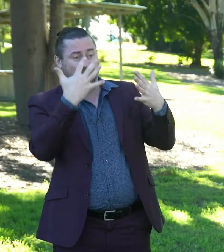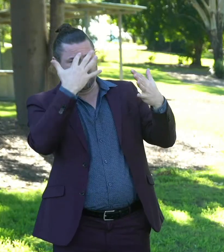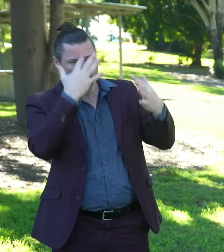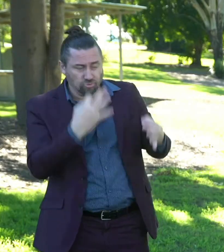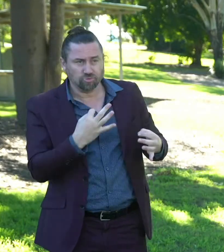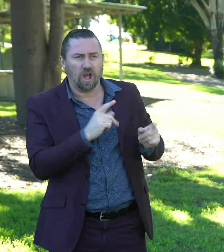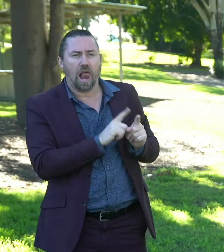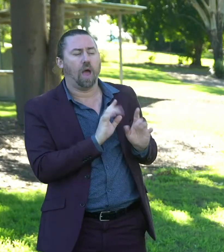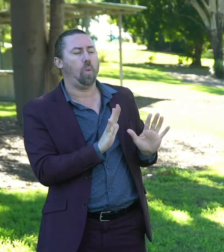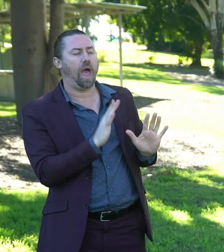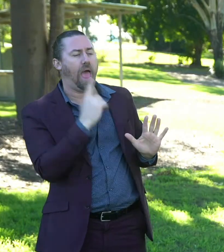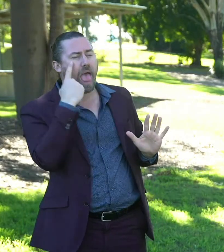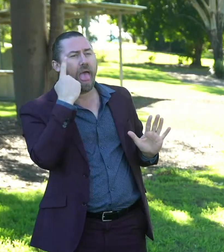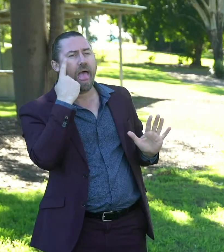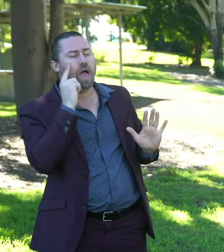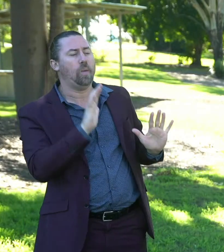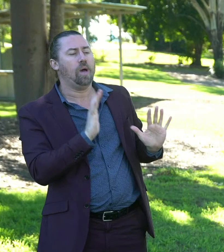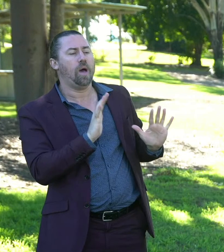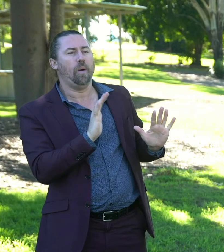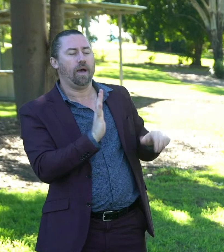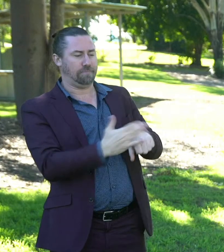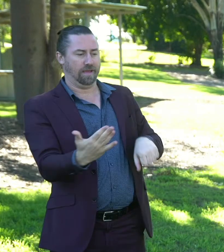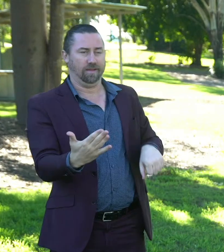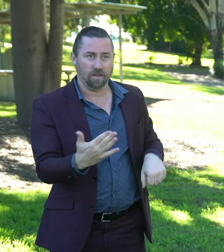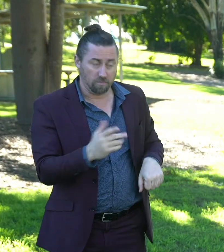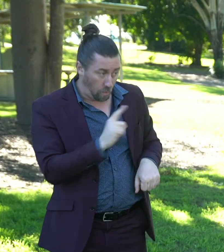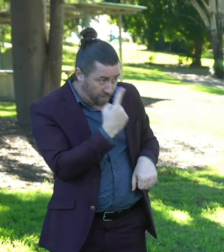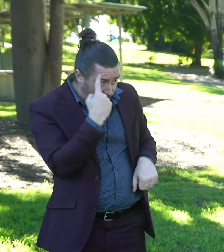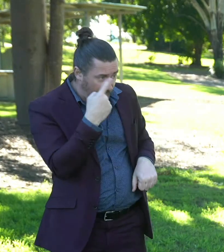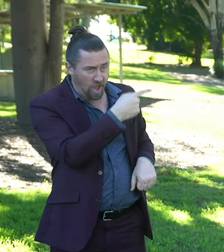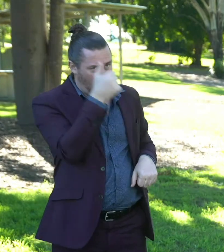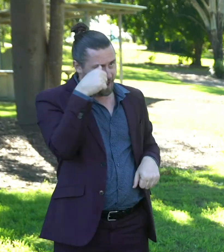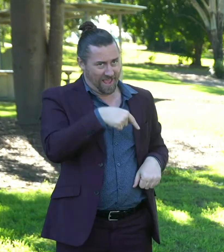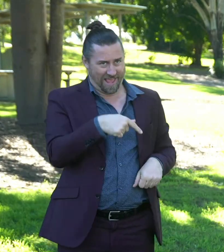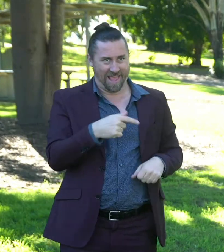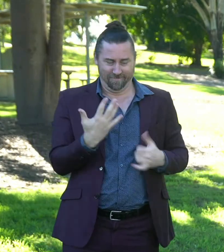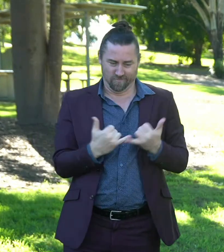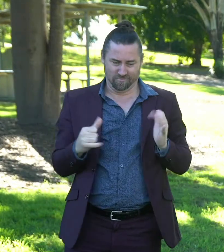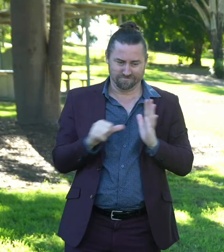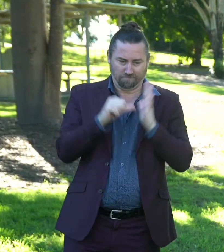a lockdown. You would act faster than they have,